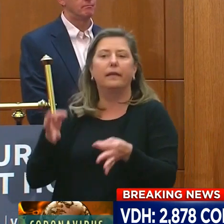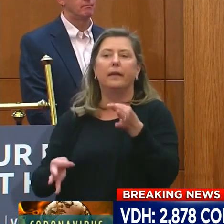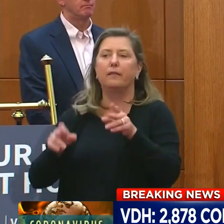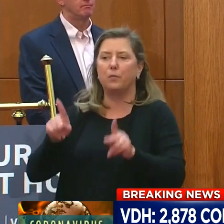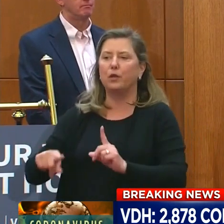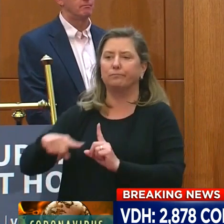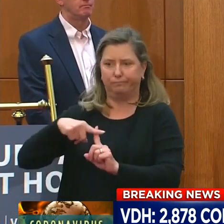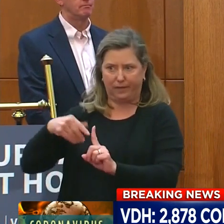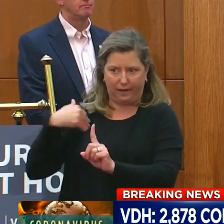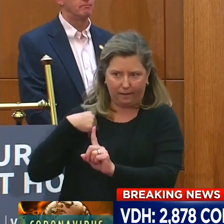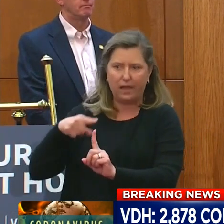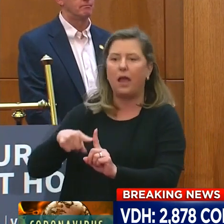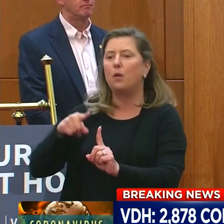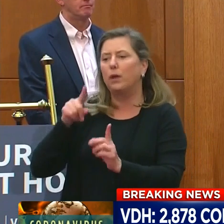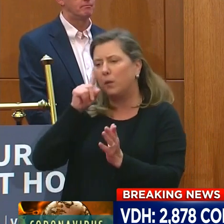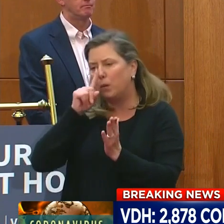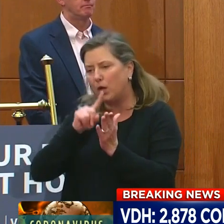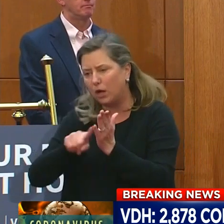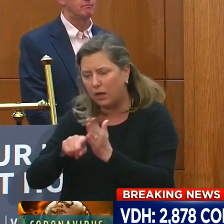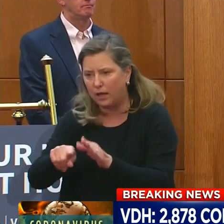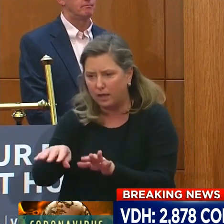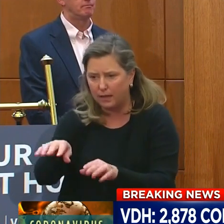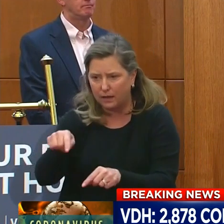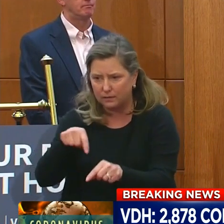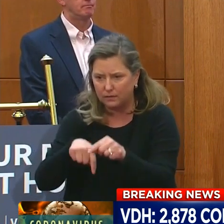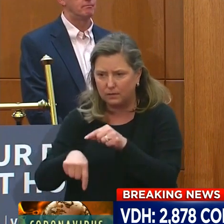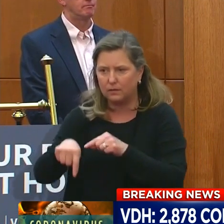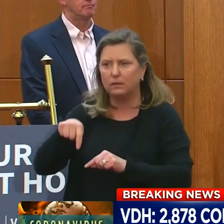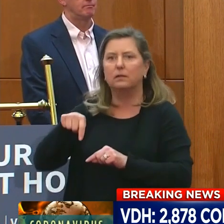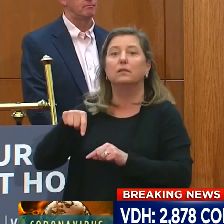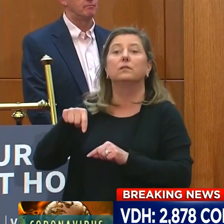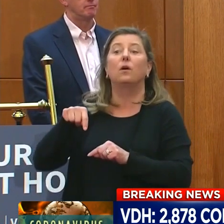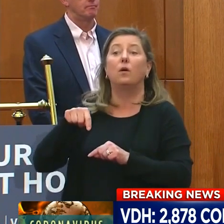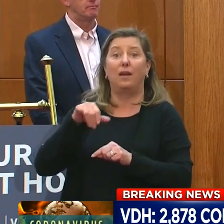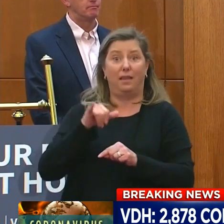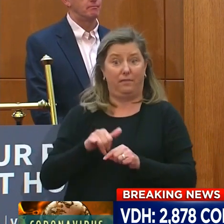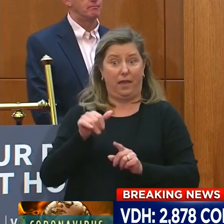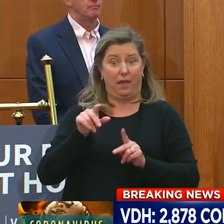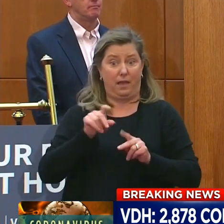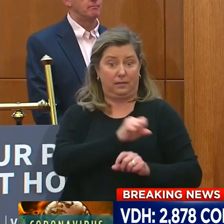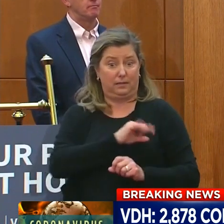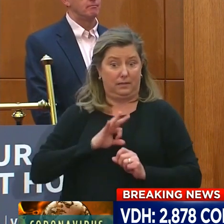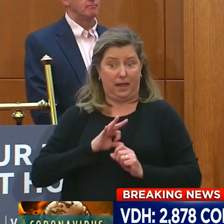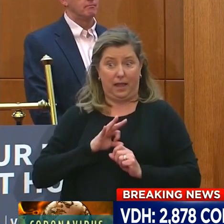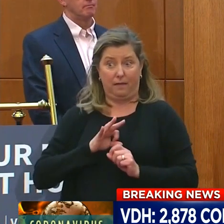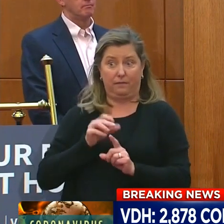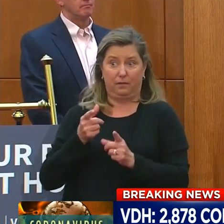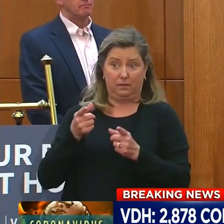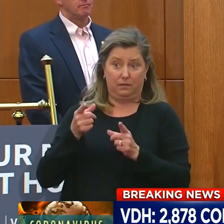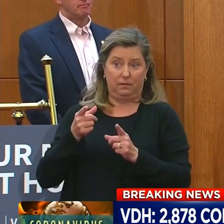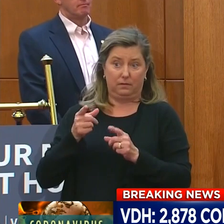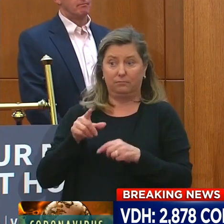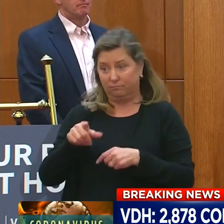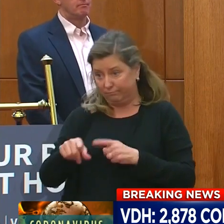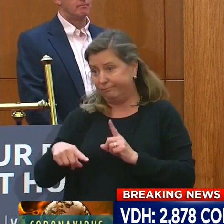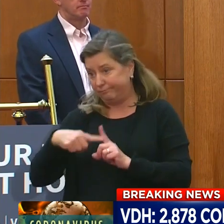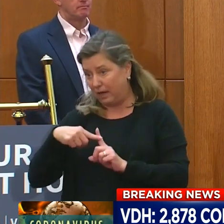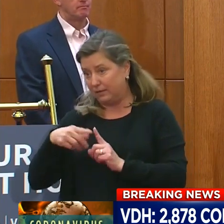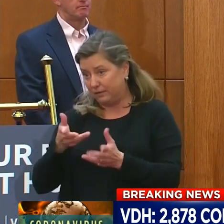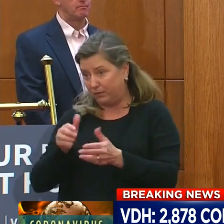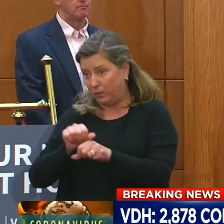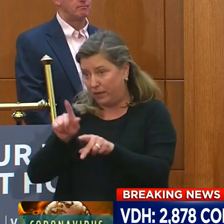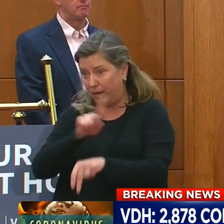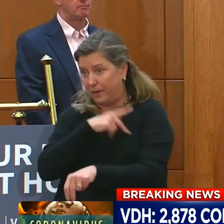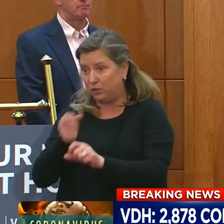to trace that when workers go to another facility. And the other thing we've done is we've,